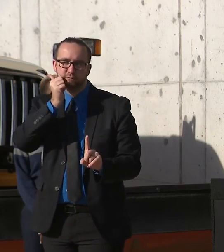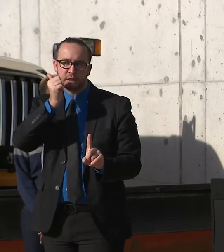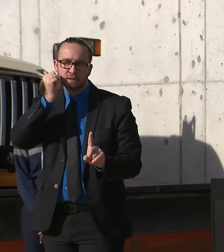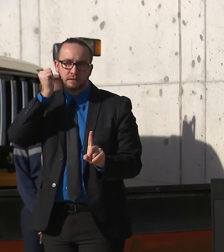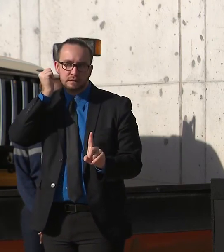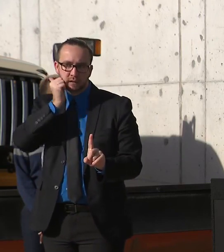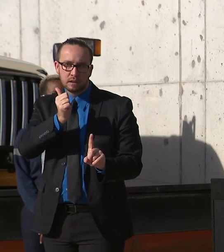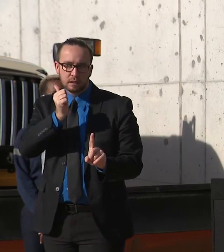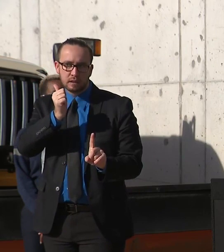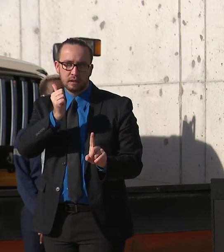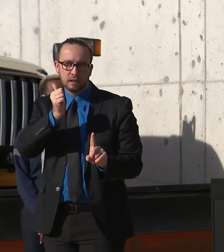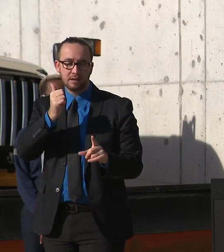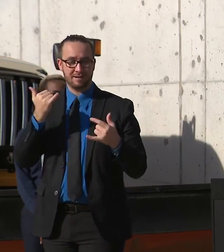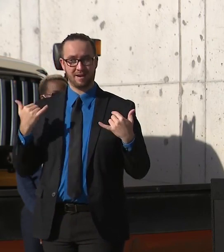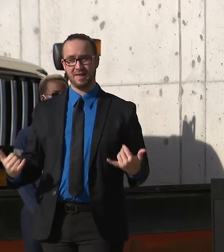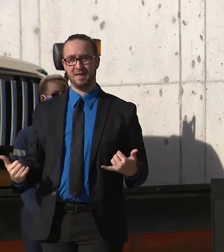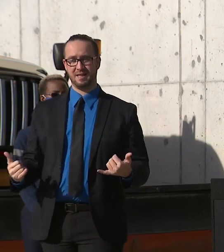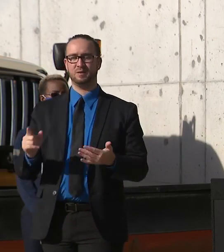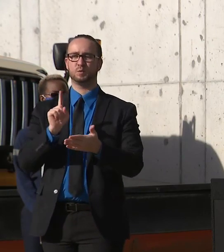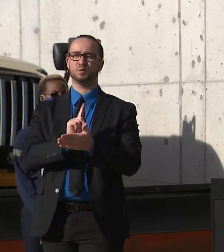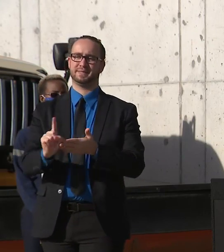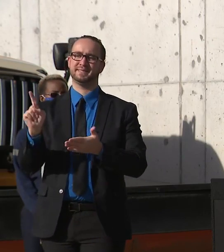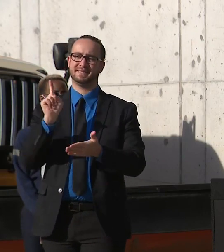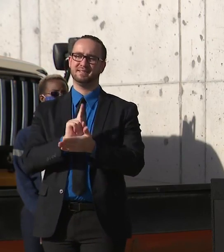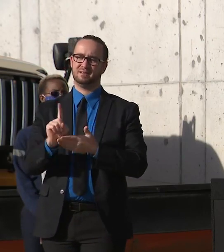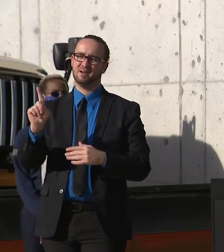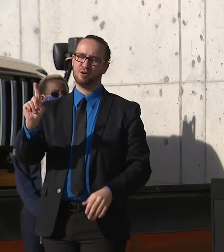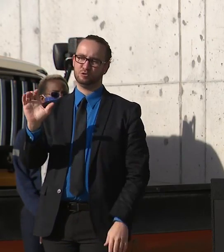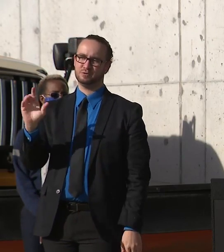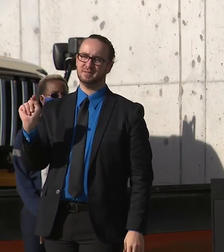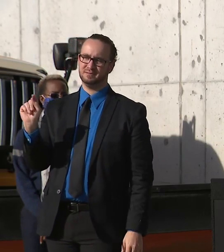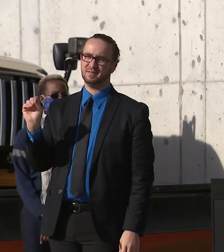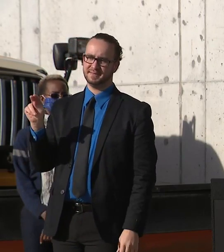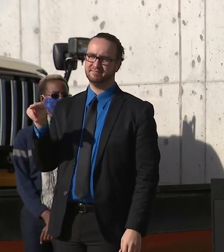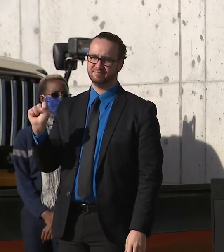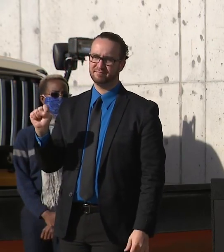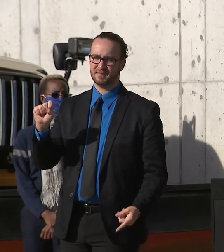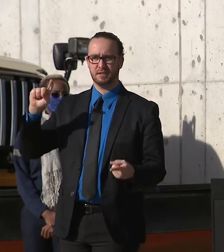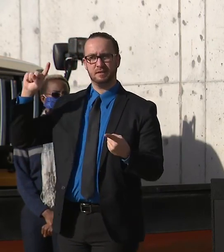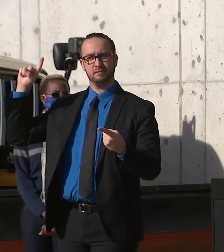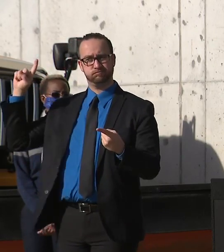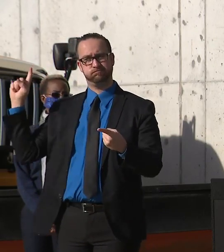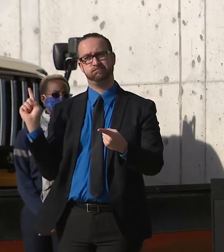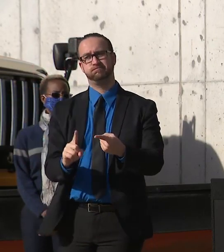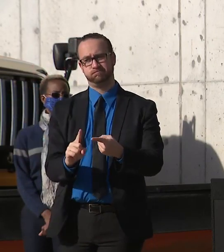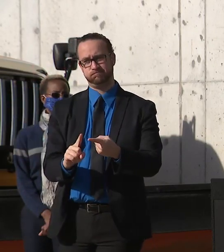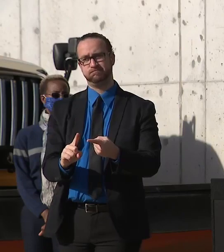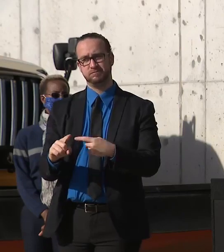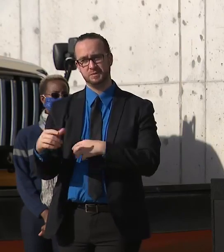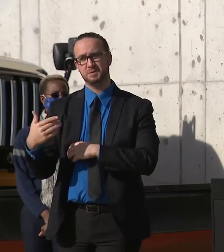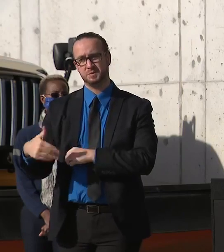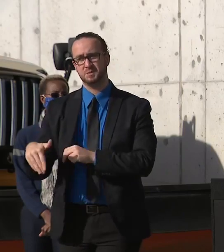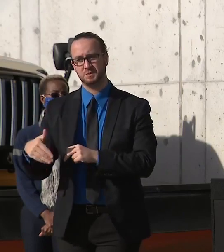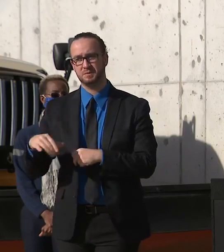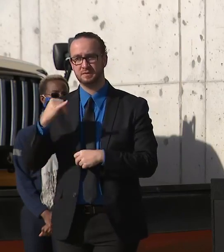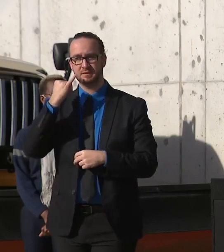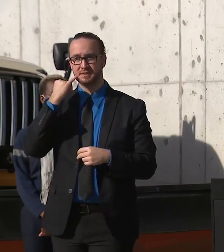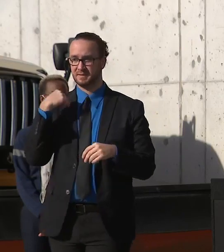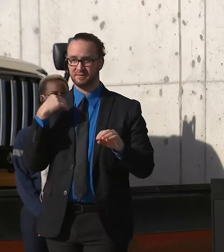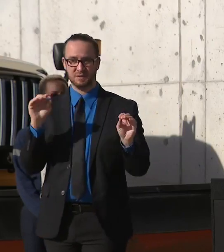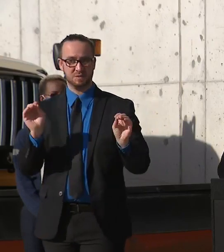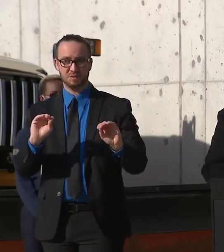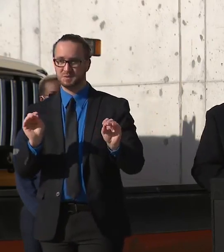these are 100 tons per week that we are collecting that otherwise would have gone into the landfill or mixed refuse.